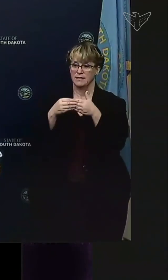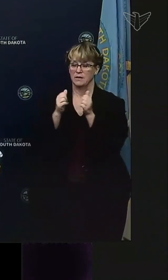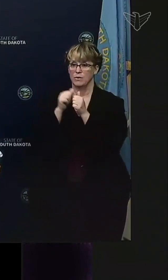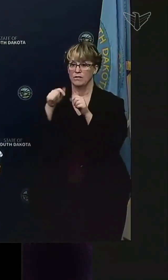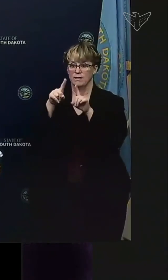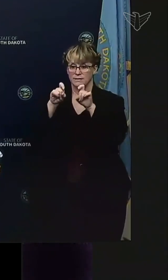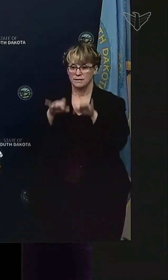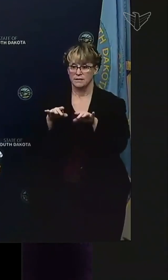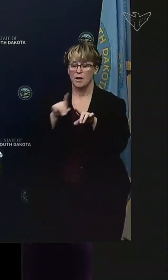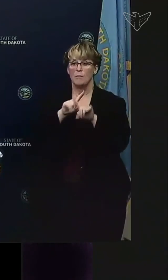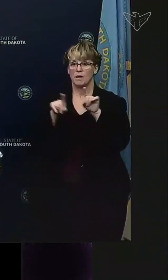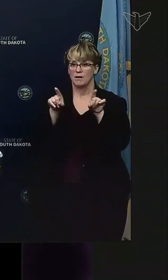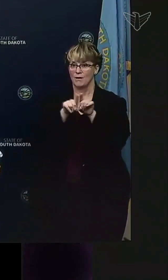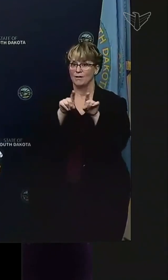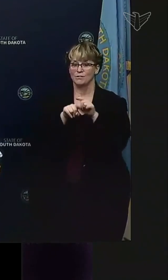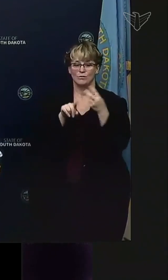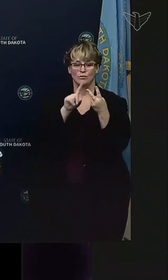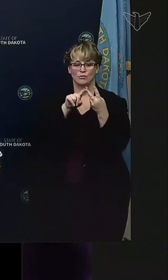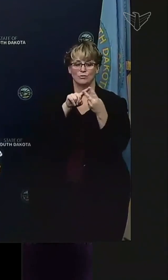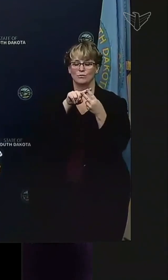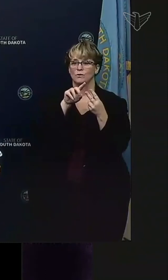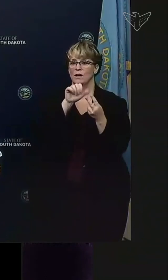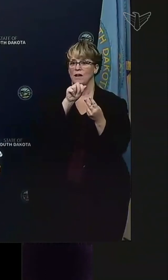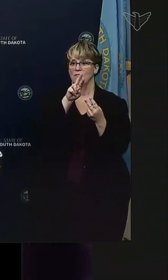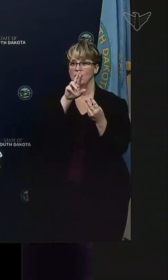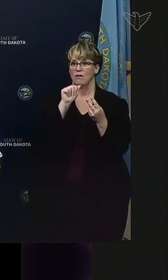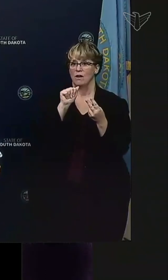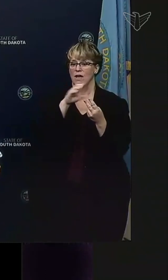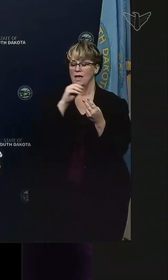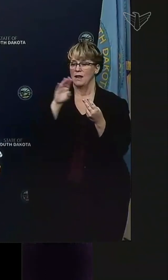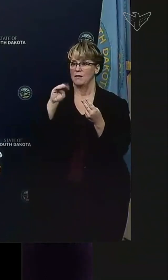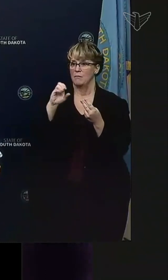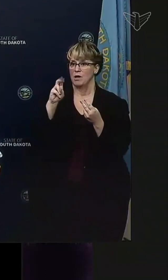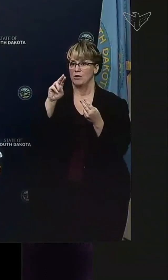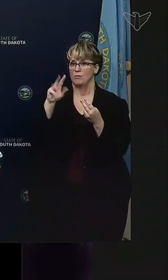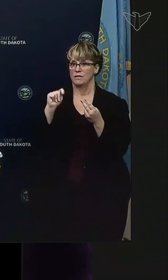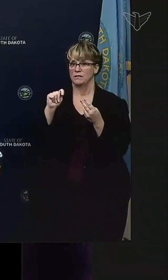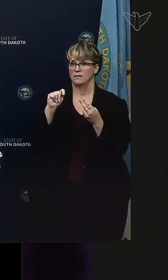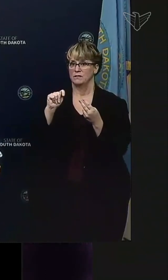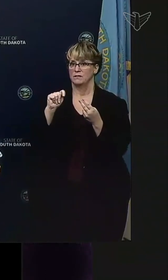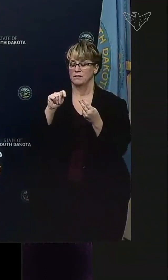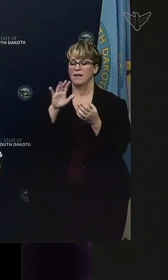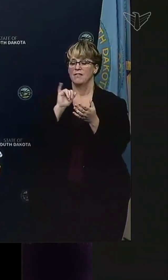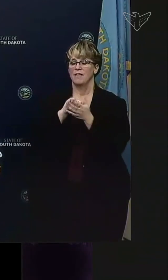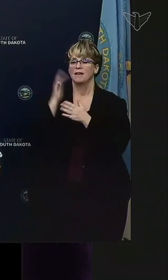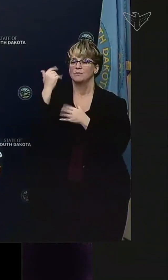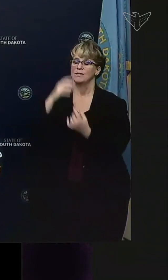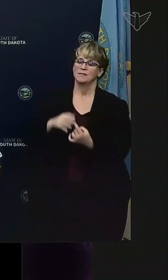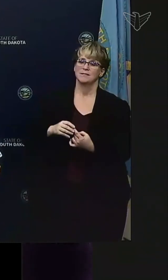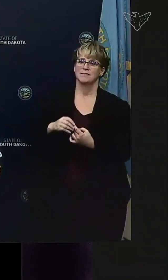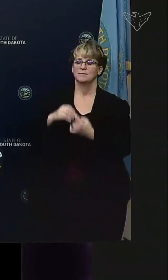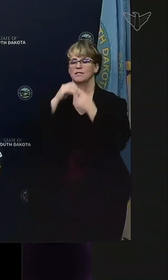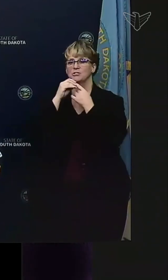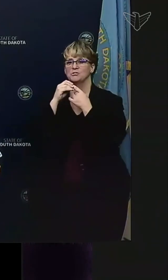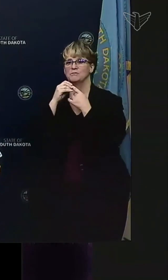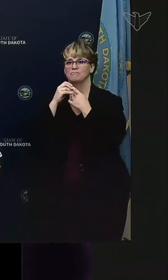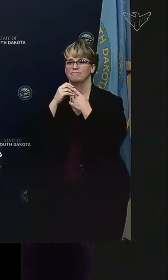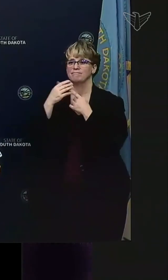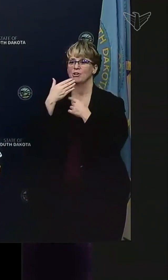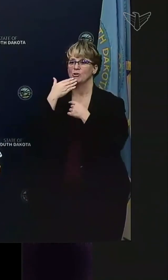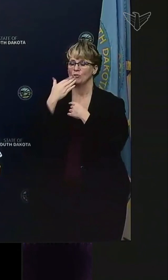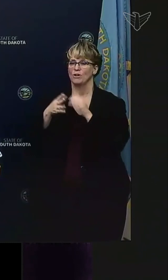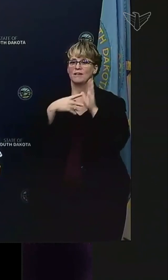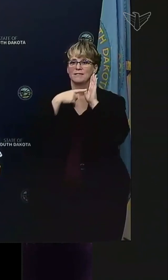that Avera and Monument are all participating. That's what makes this such a special thing,